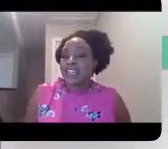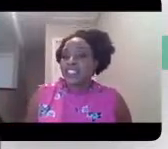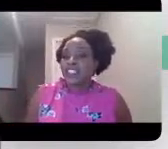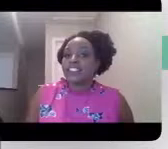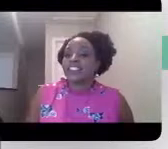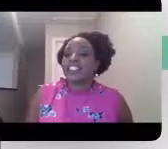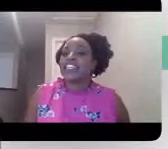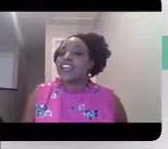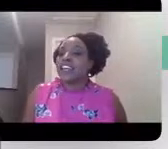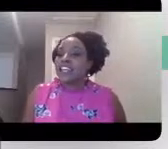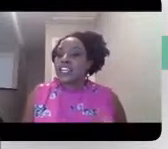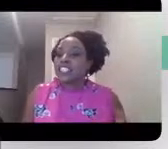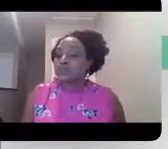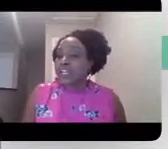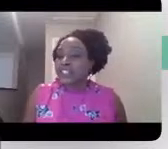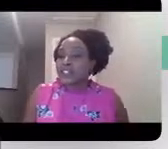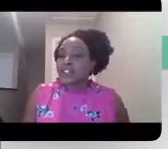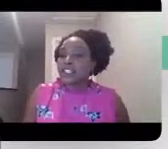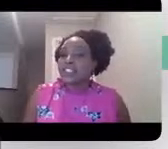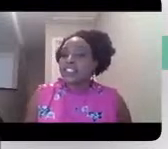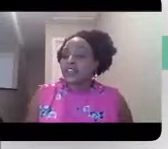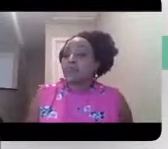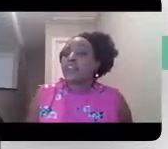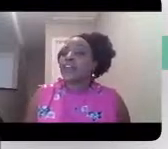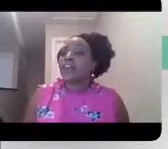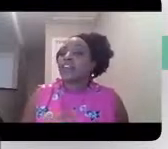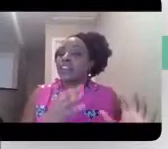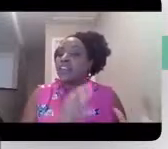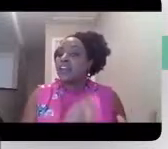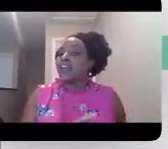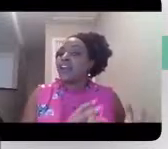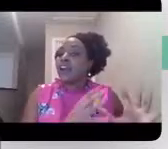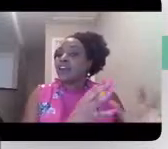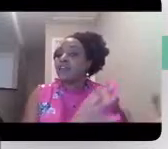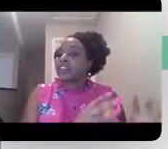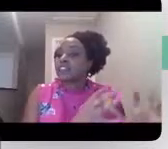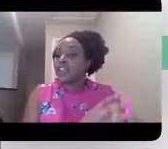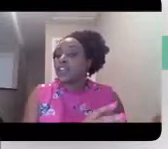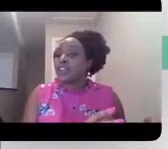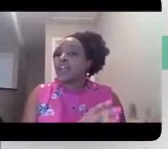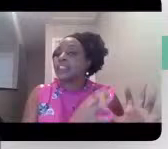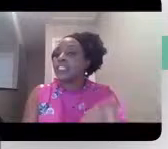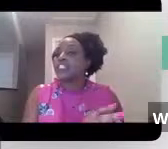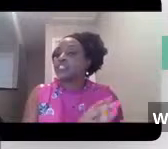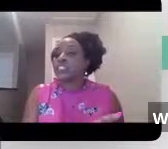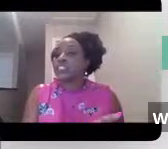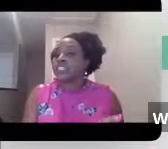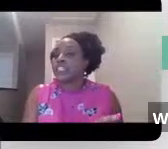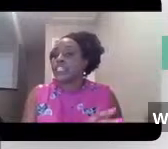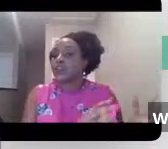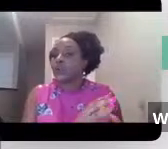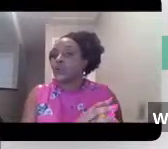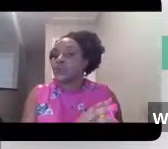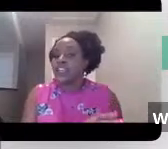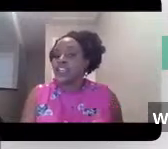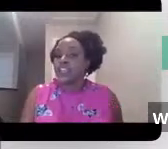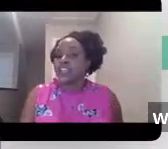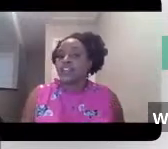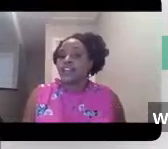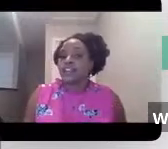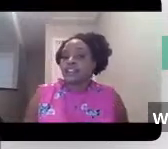and agency and aspirations in something that they have the strength and interest in